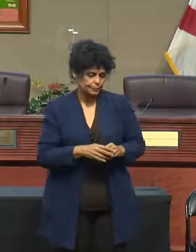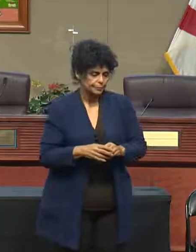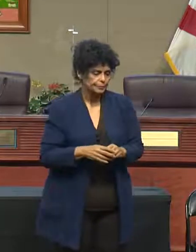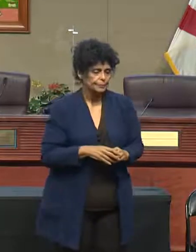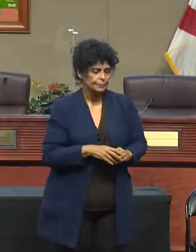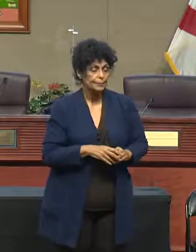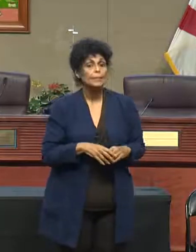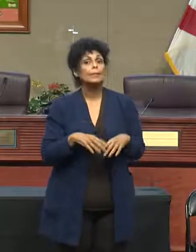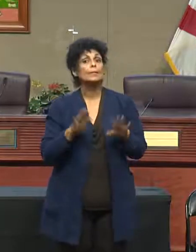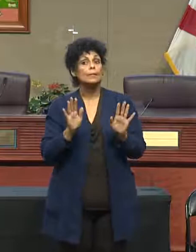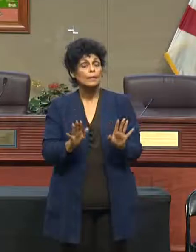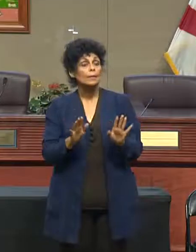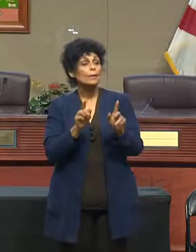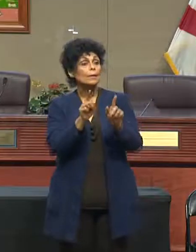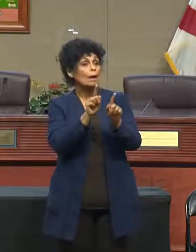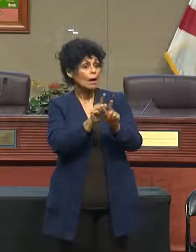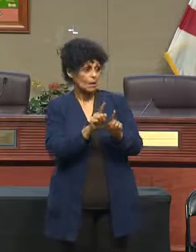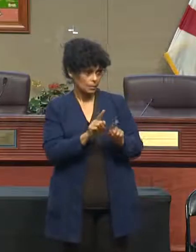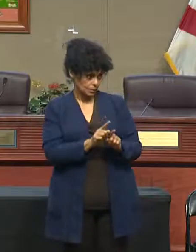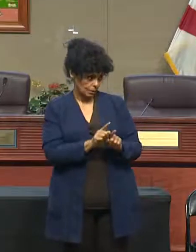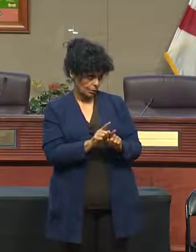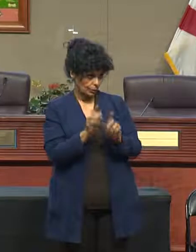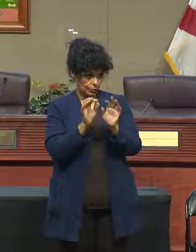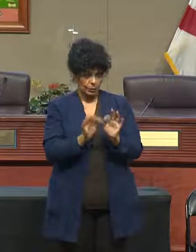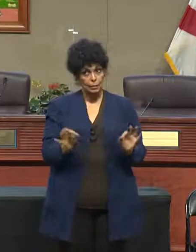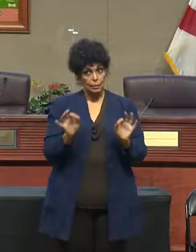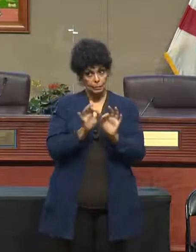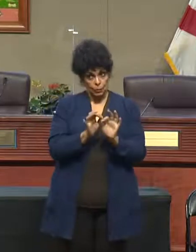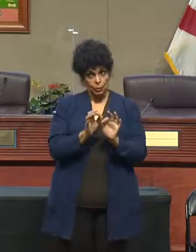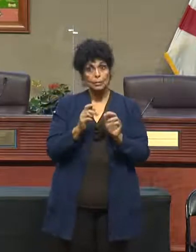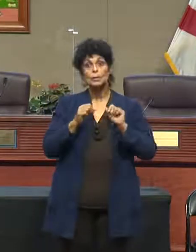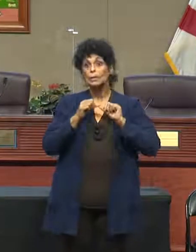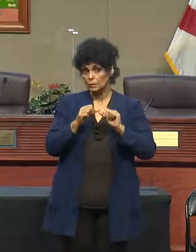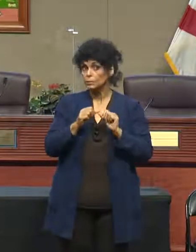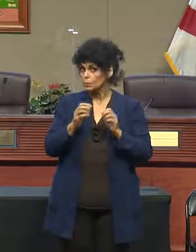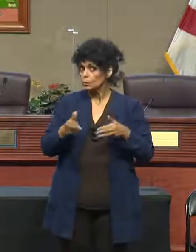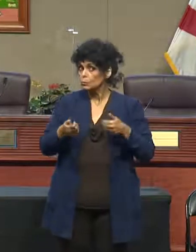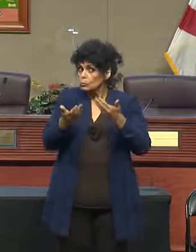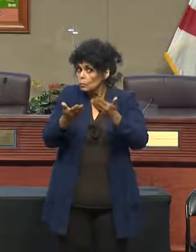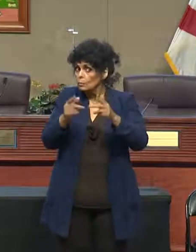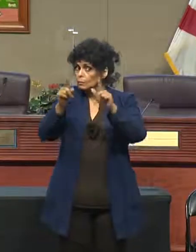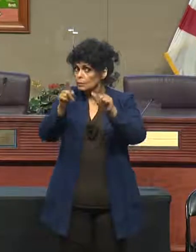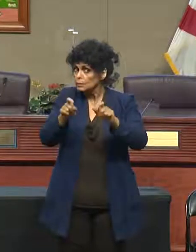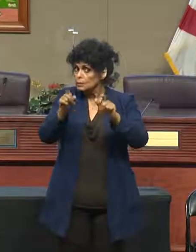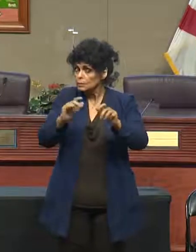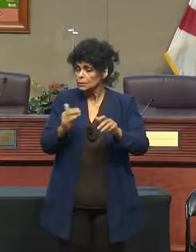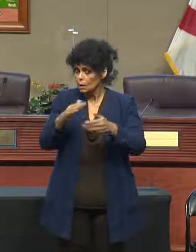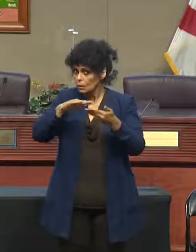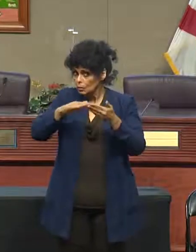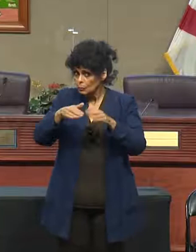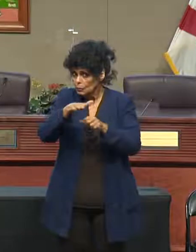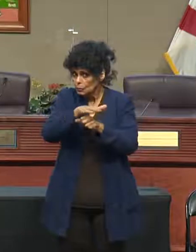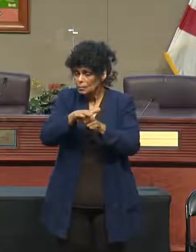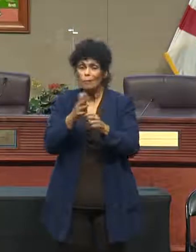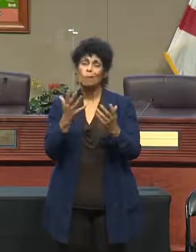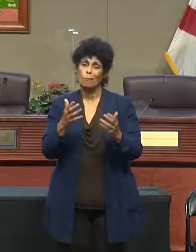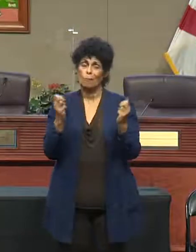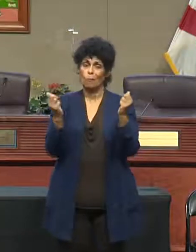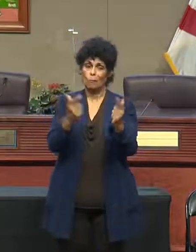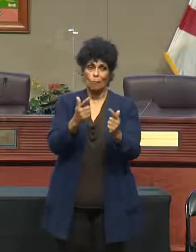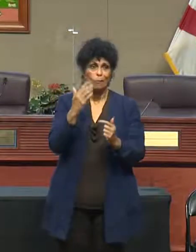Okay. Also, it is important that we continue to really offer testing within our community because we really want everyone to know